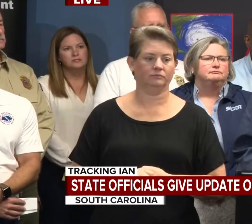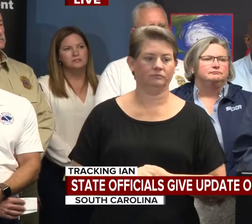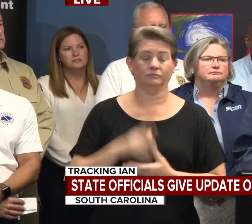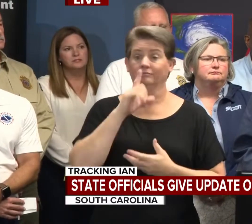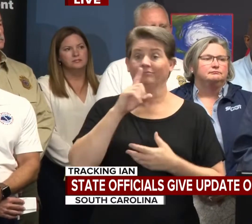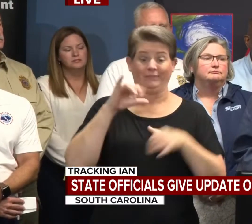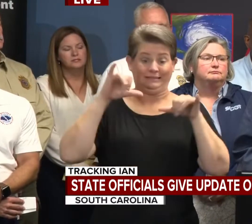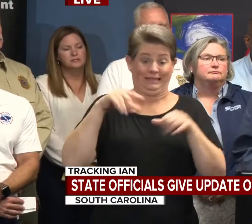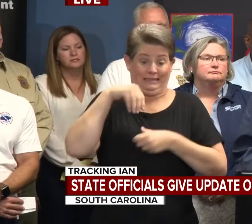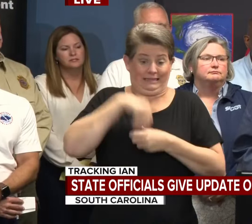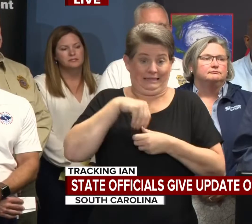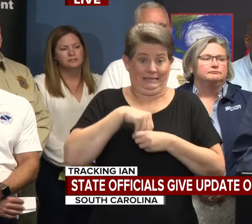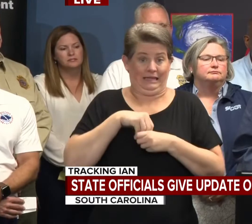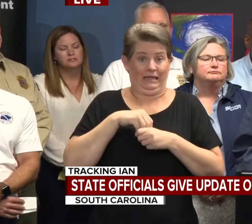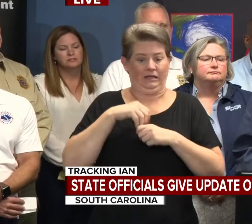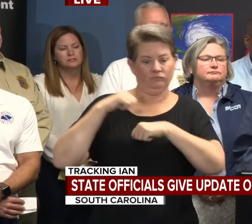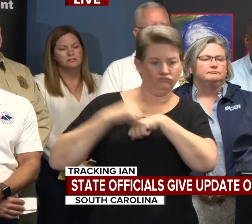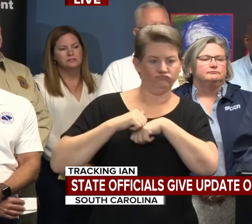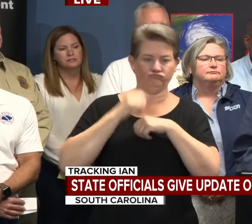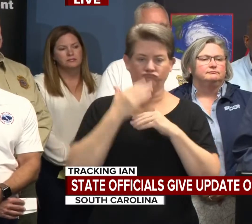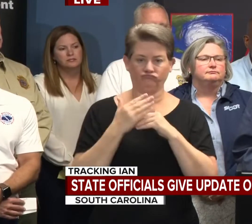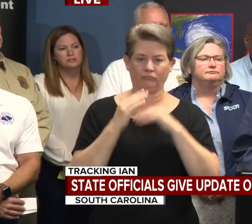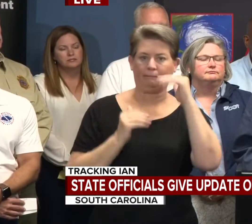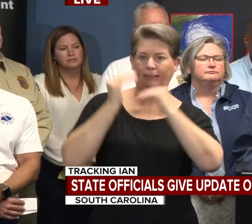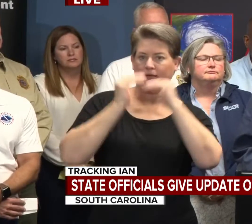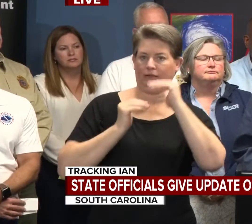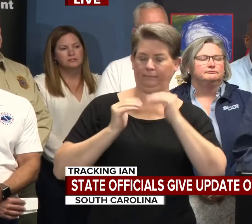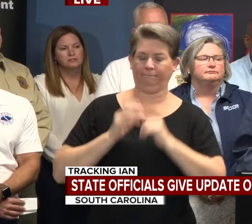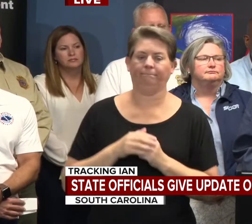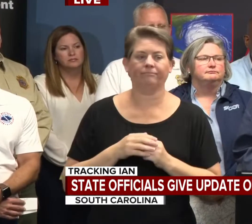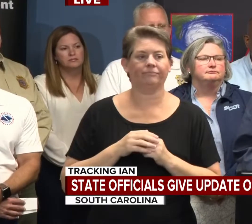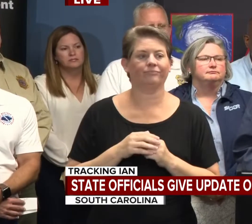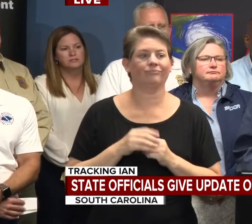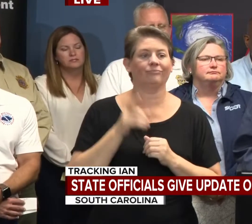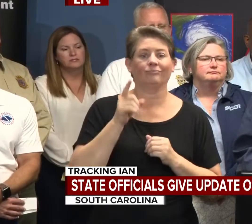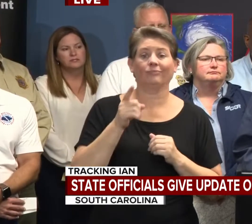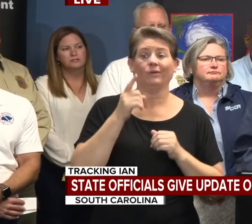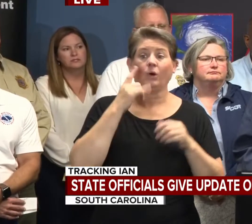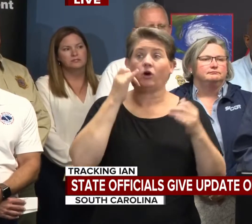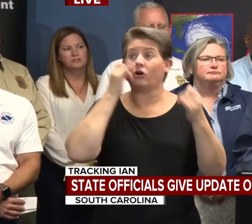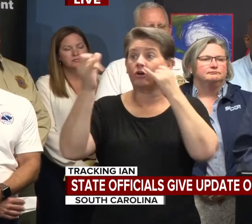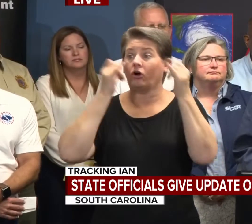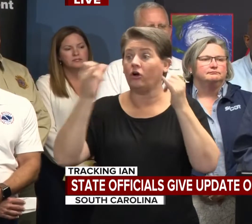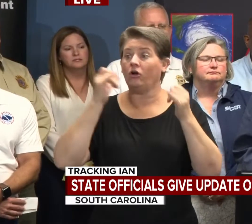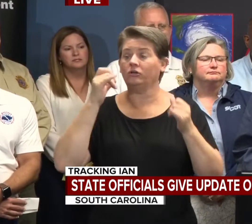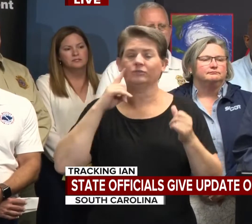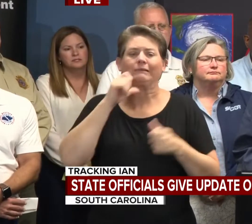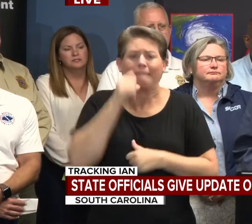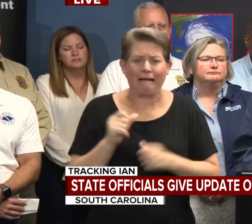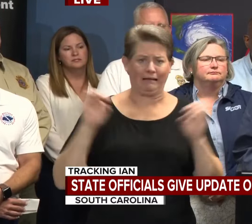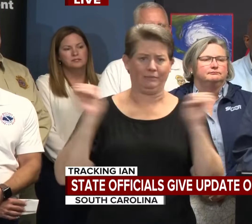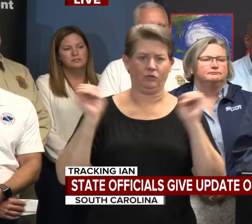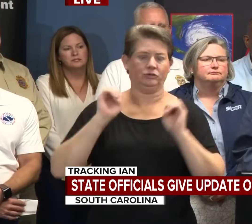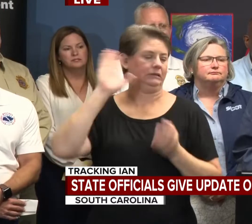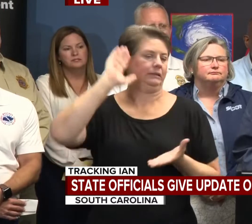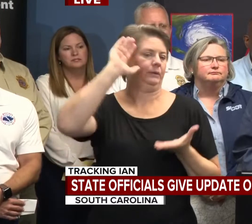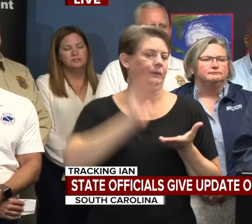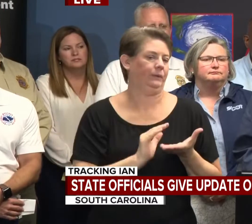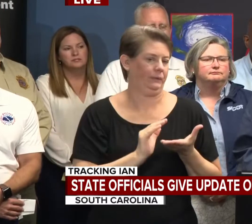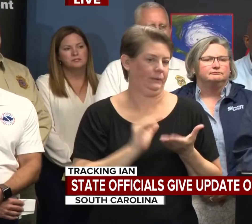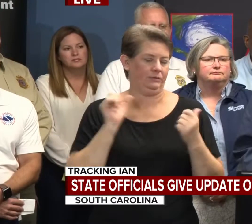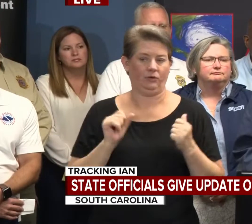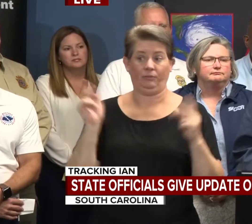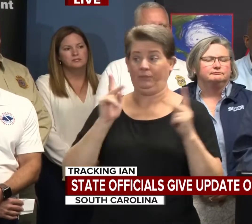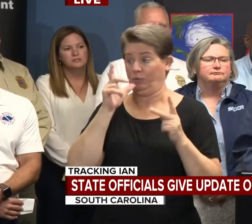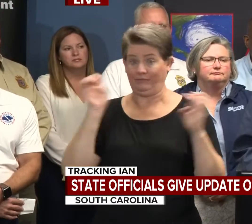a well-constructed building, and then try to limit your non-emergency calls to keep that grid open,